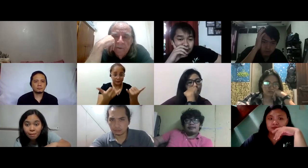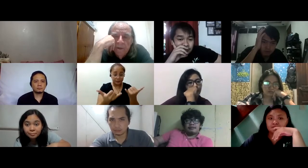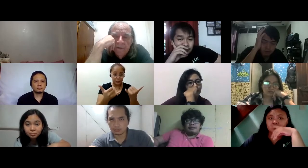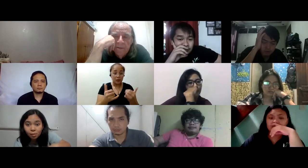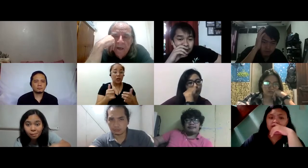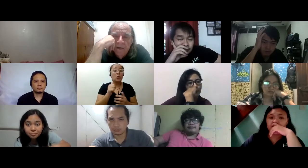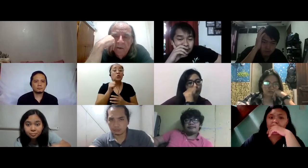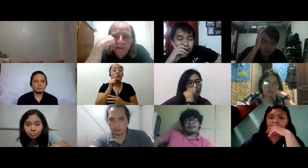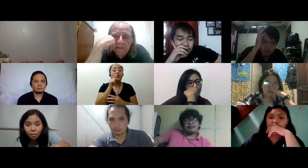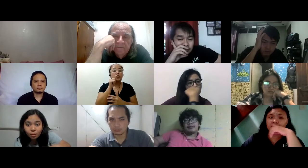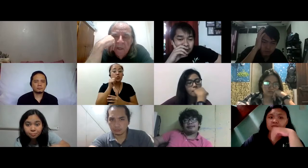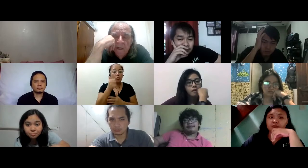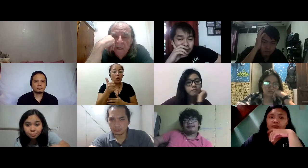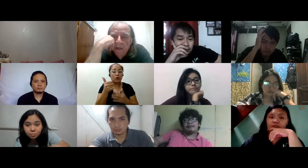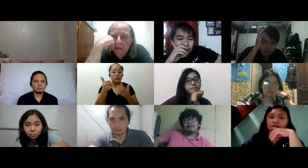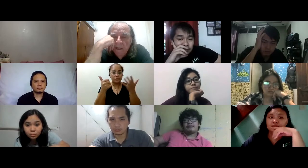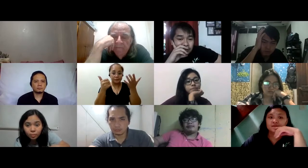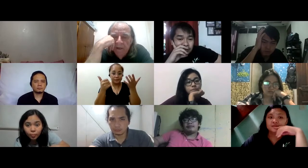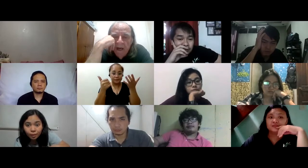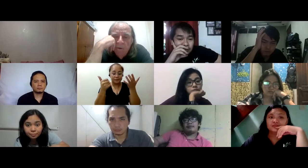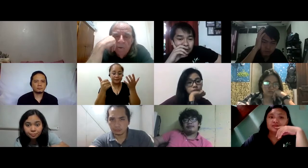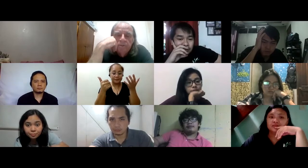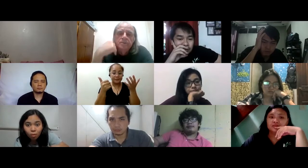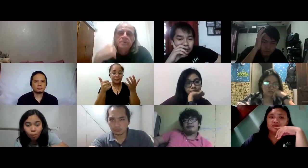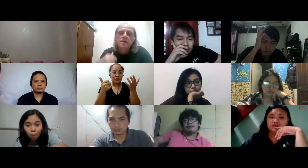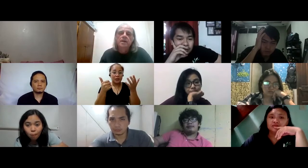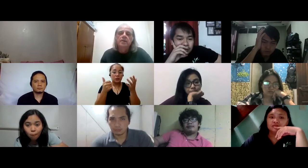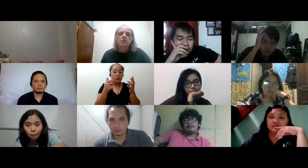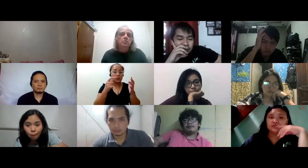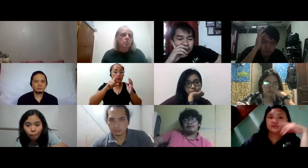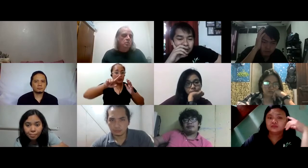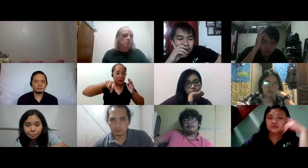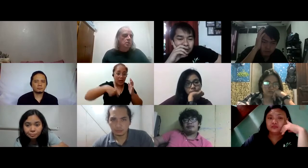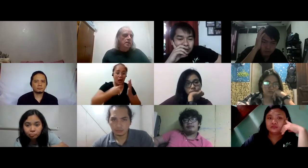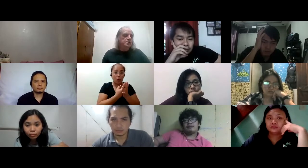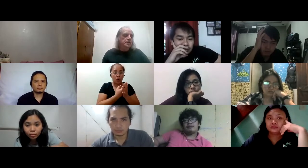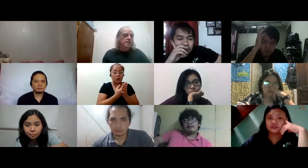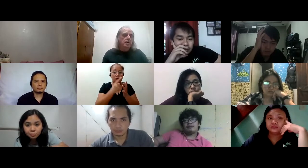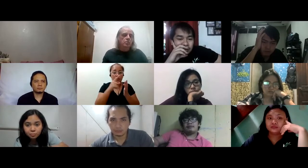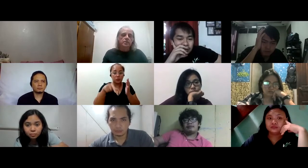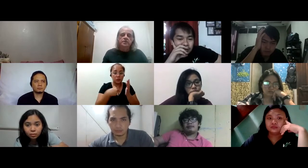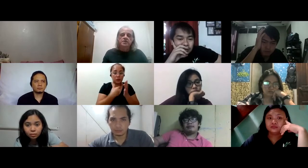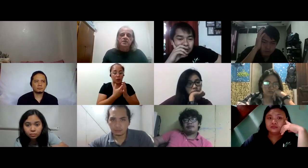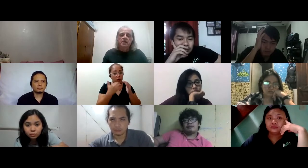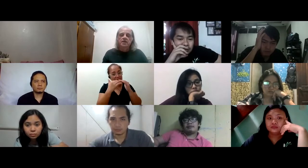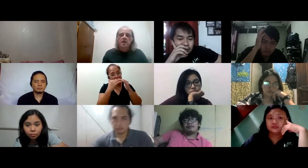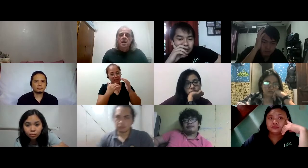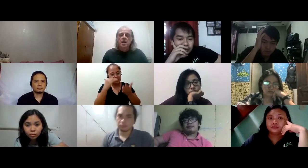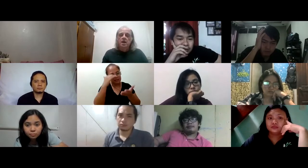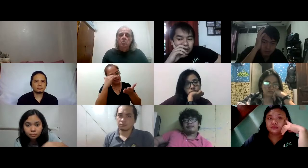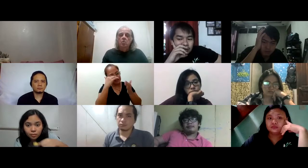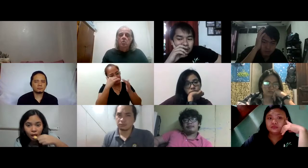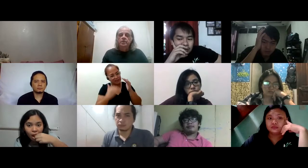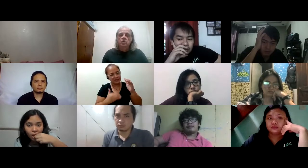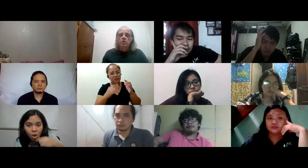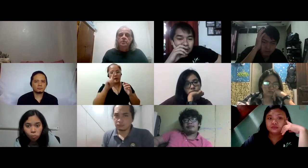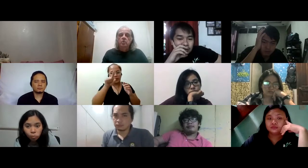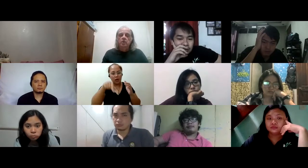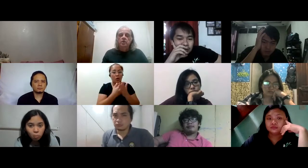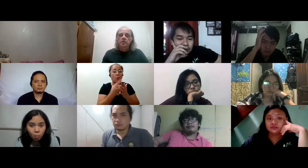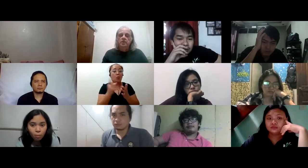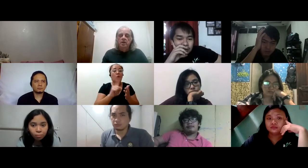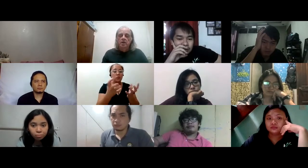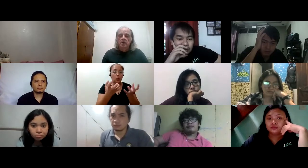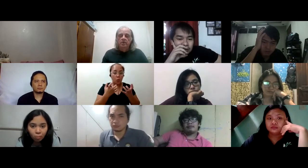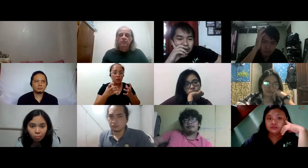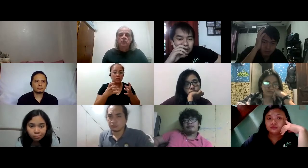and then you can decide on, have an hour to decide, a little less than an hour to decide what you want to